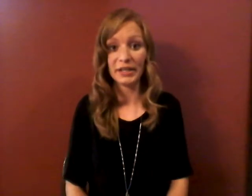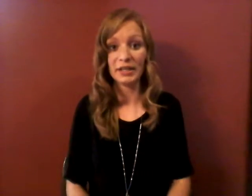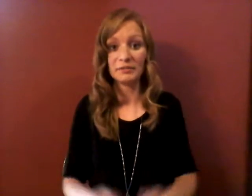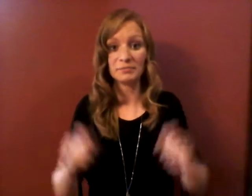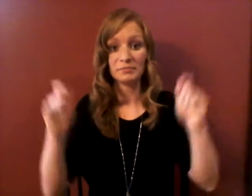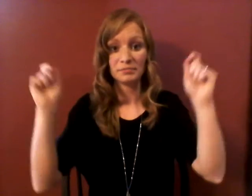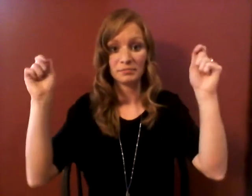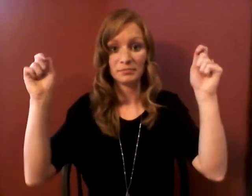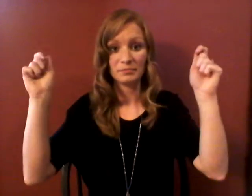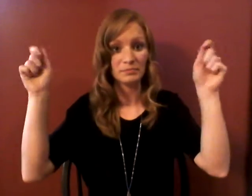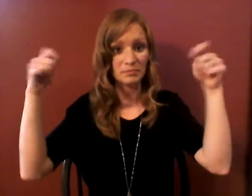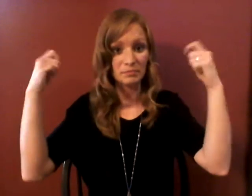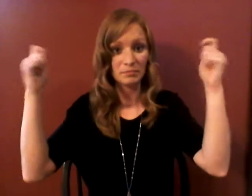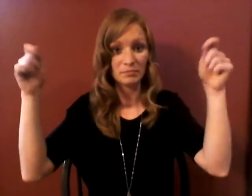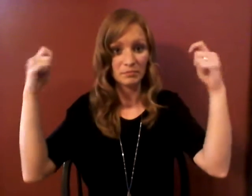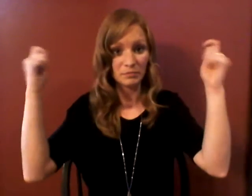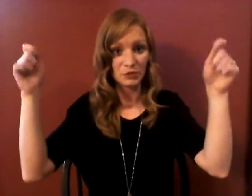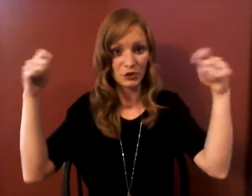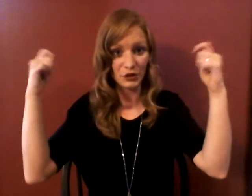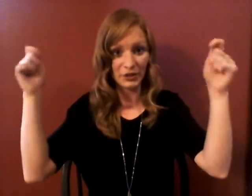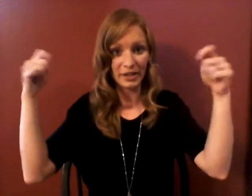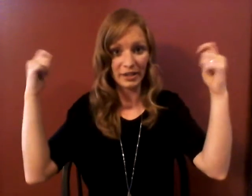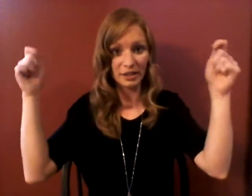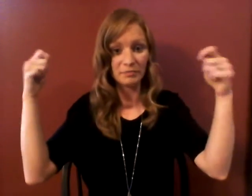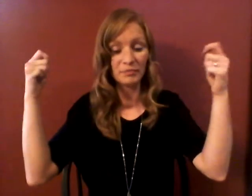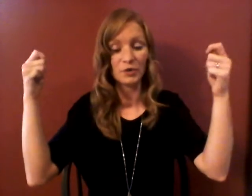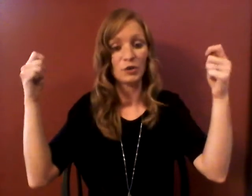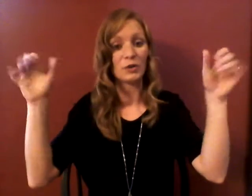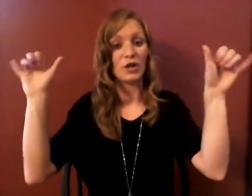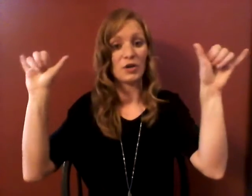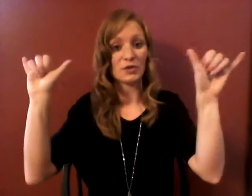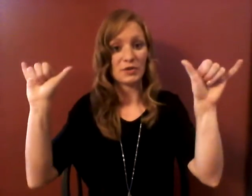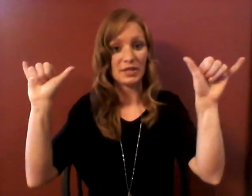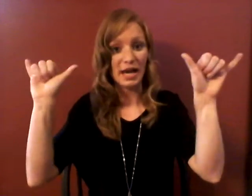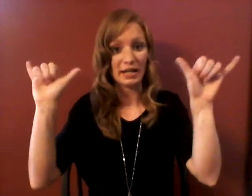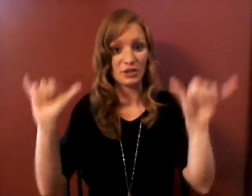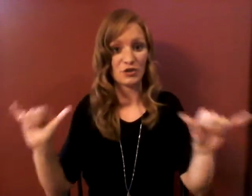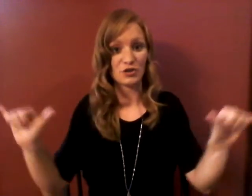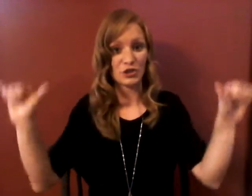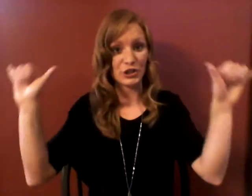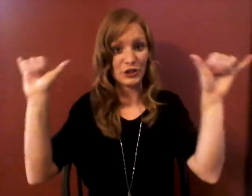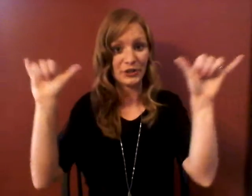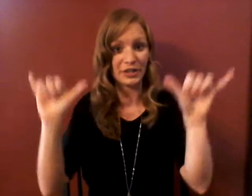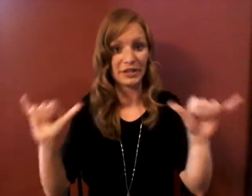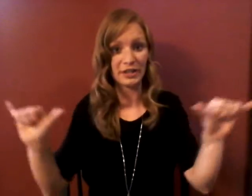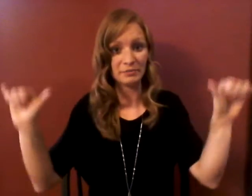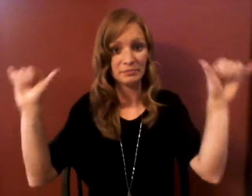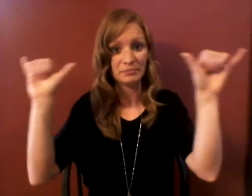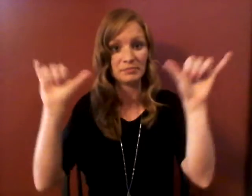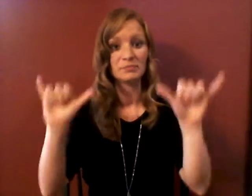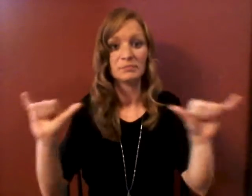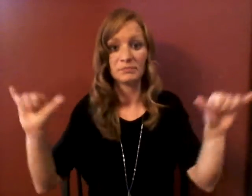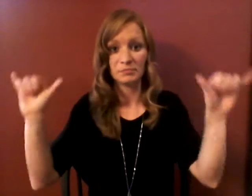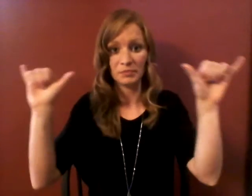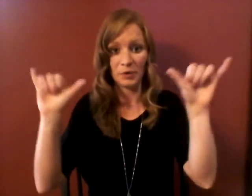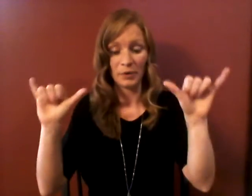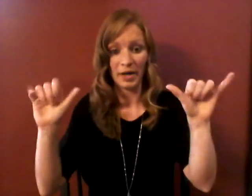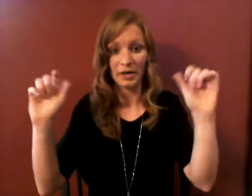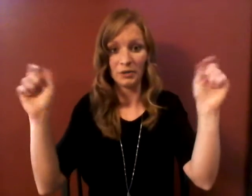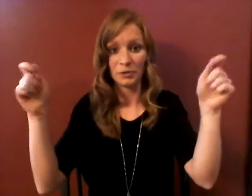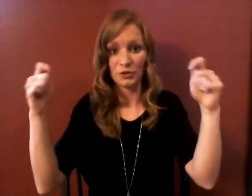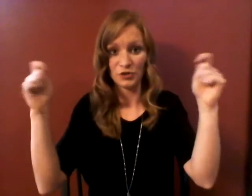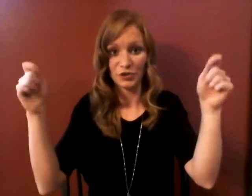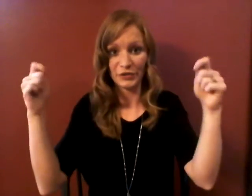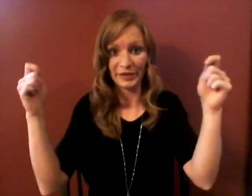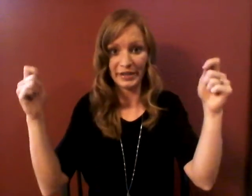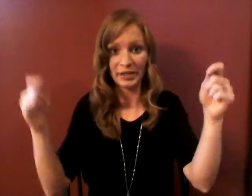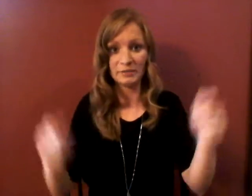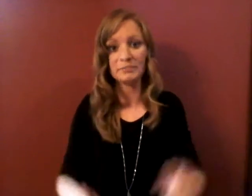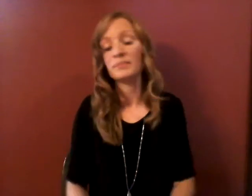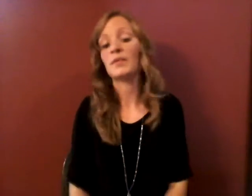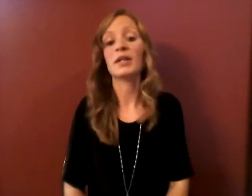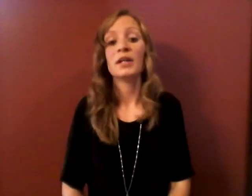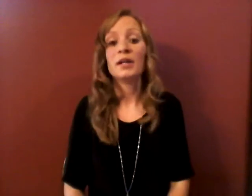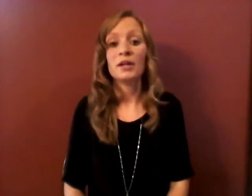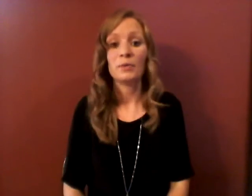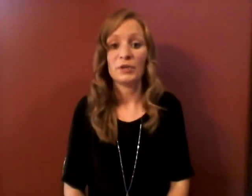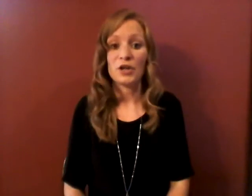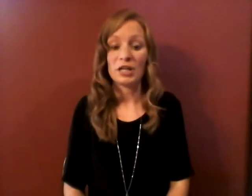Cheerleading. Cheerleading. You can also sign cheerleading. Okay, or cheerleading. We talked about